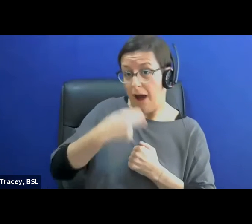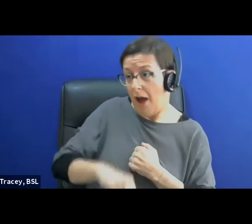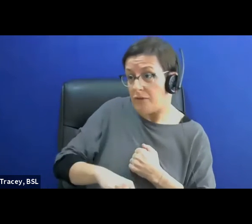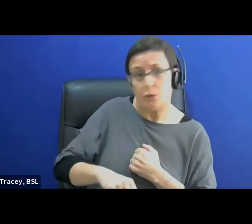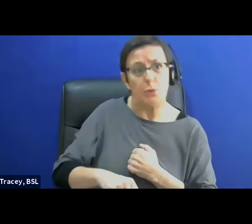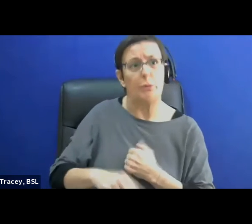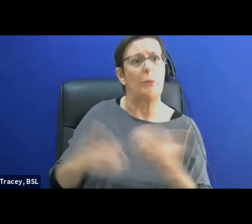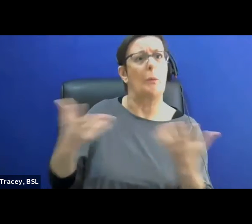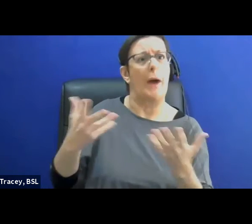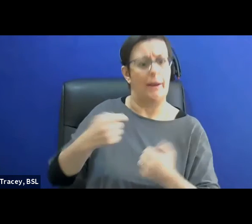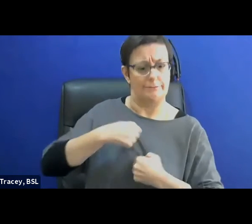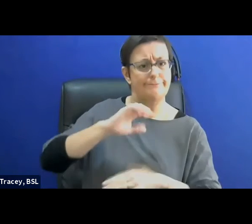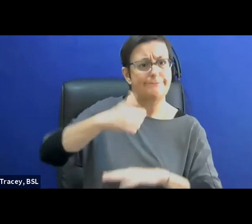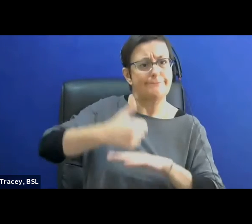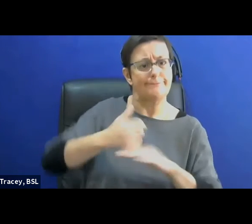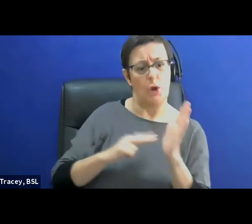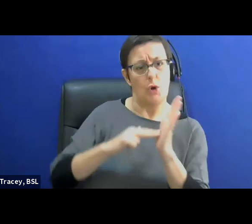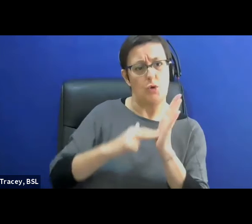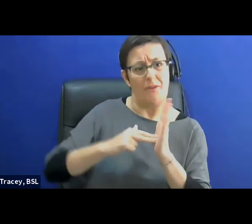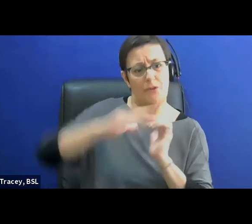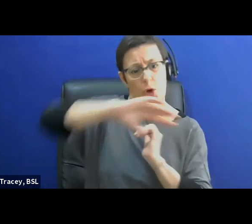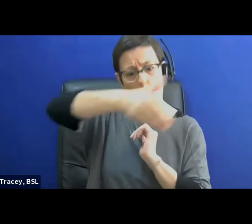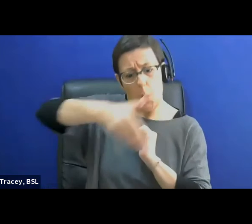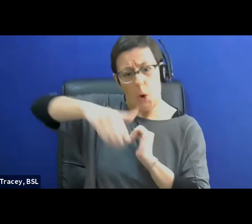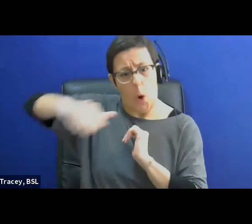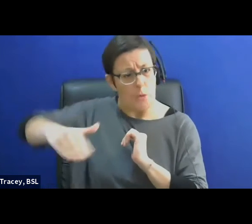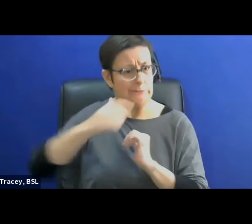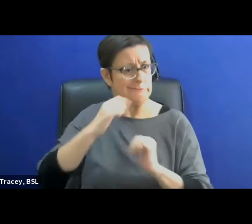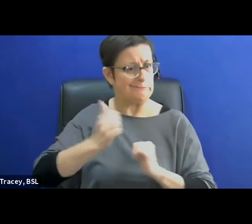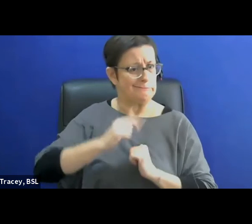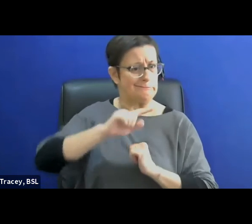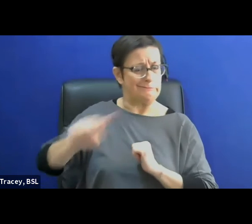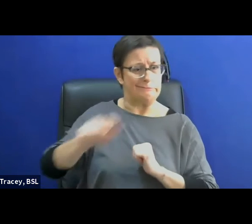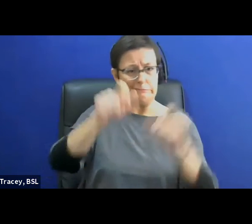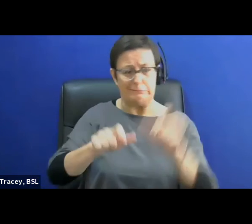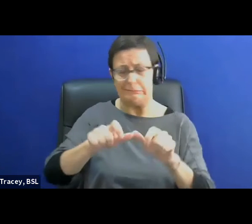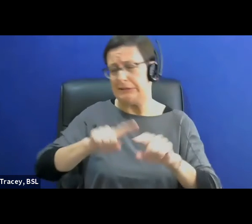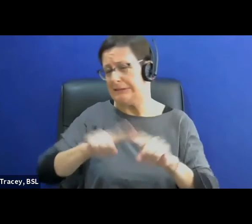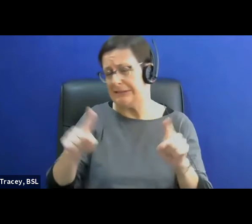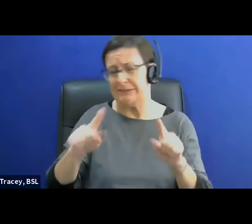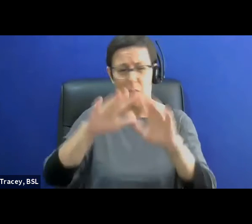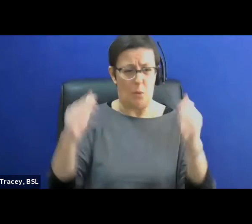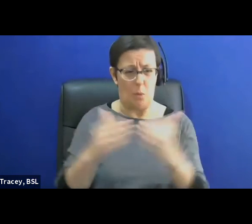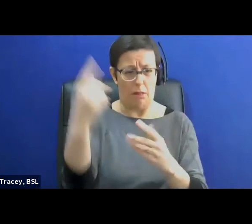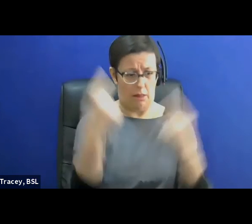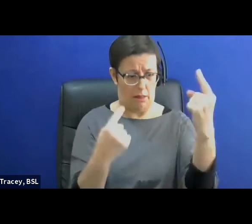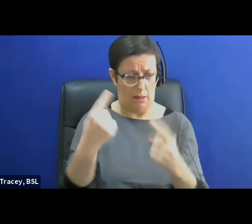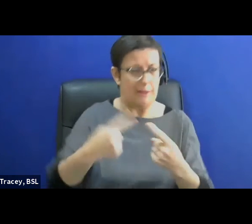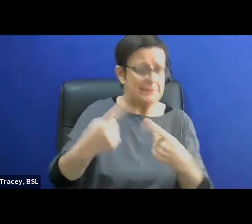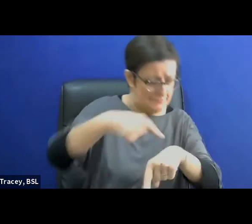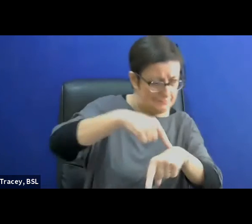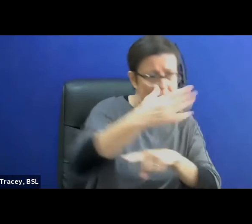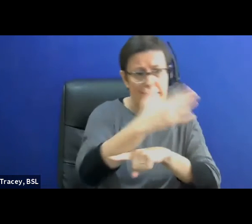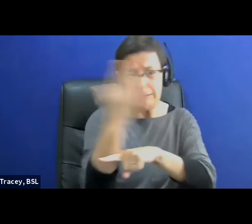Norfolk coast. No doubt spread different places and different time zones around the world. My name is Peter Carr. I've got